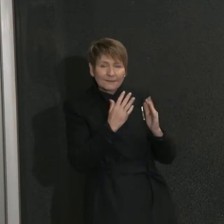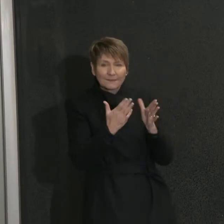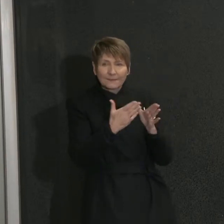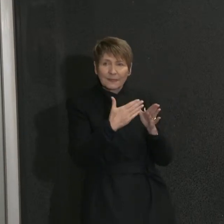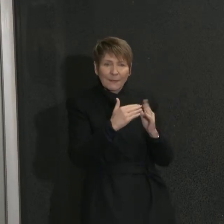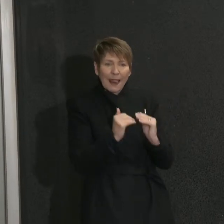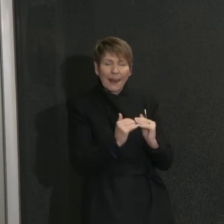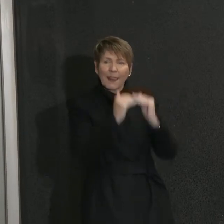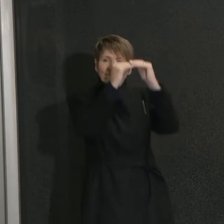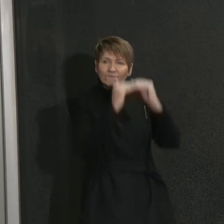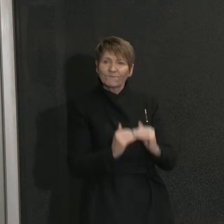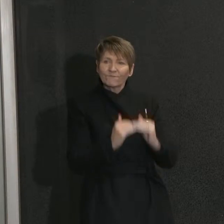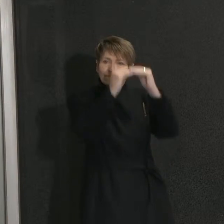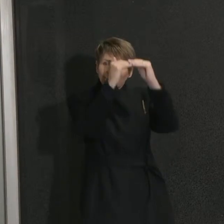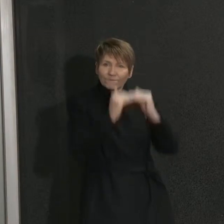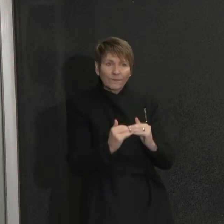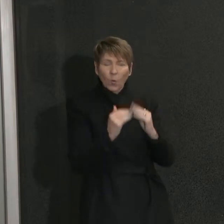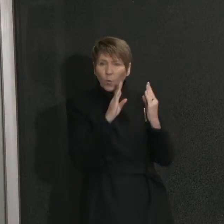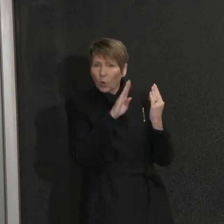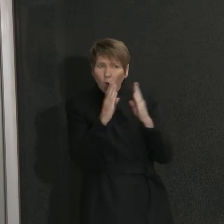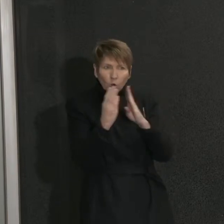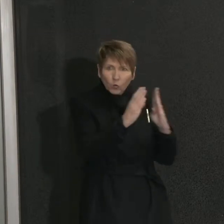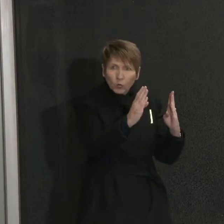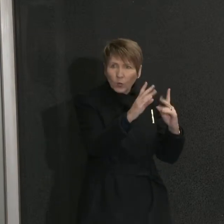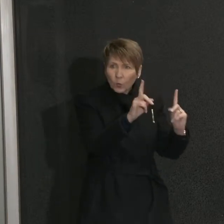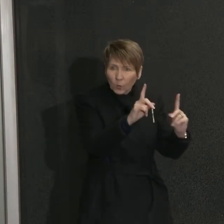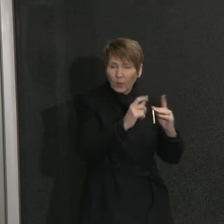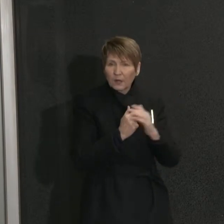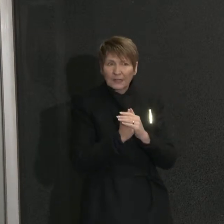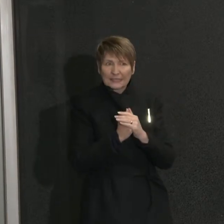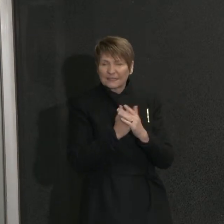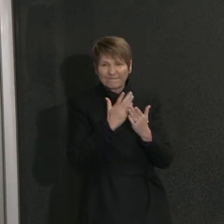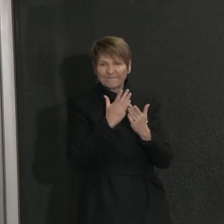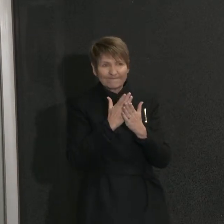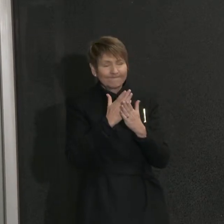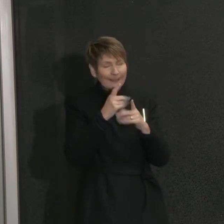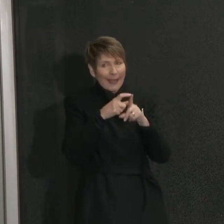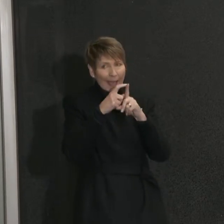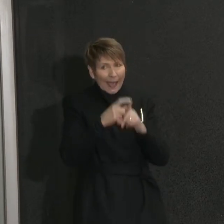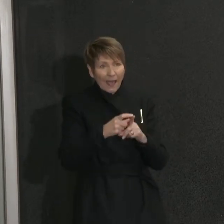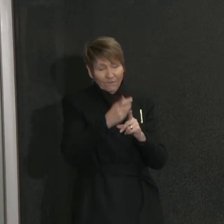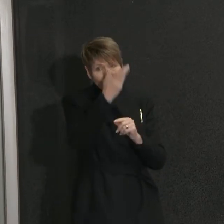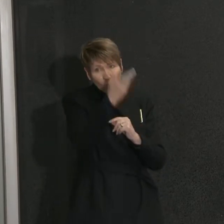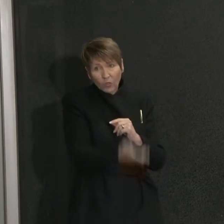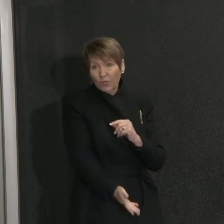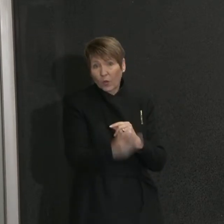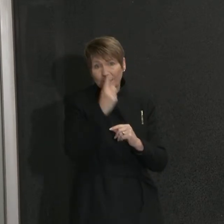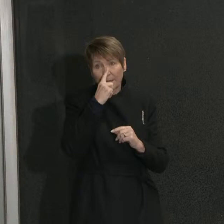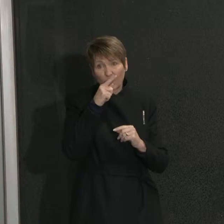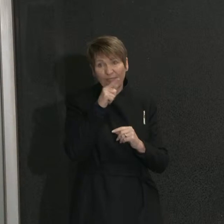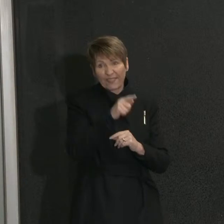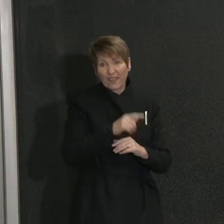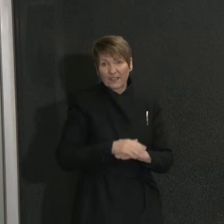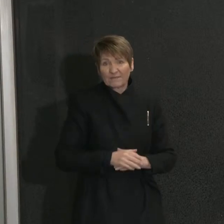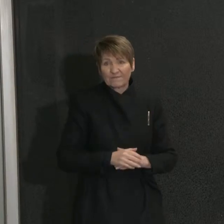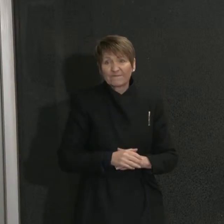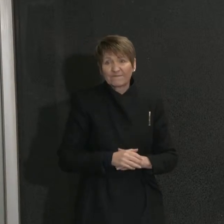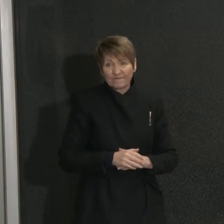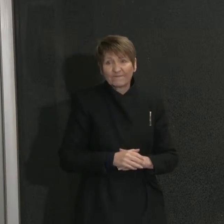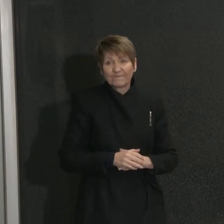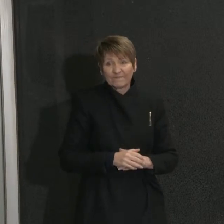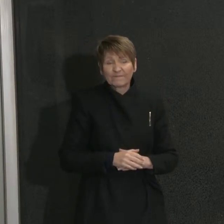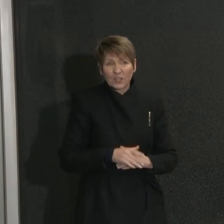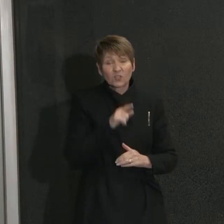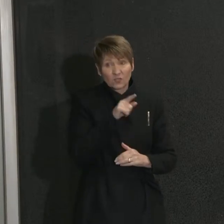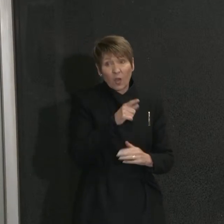apartment block. I say successful, I'm not for a moment pretending it was easy for the people who are in there, but We have locked down and had a public health